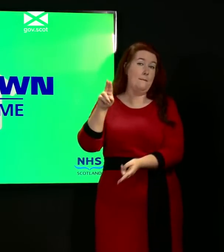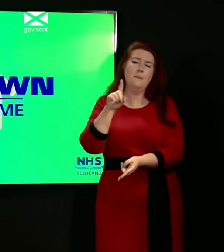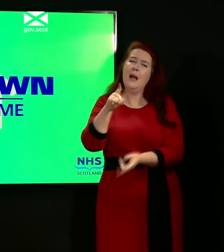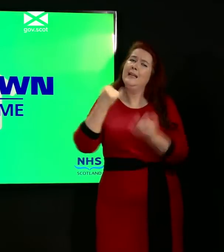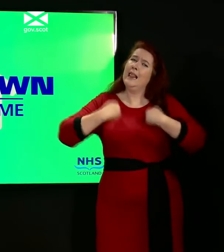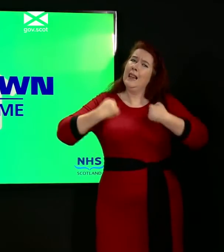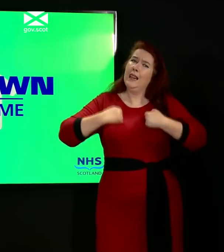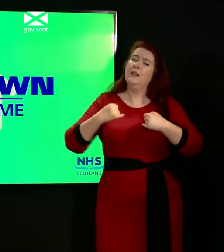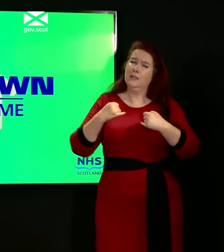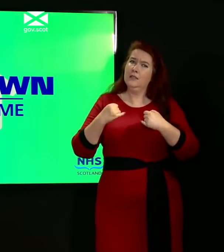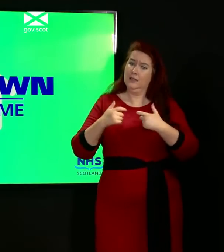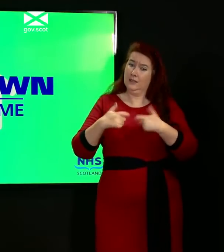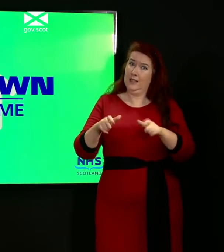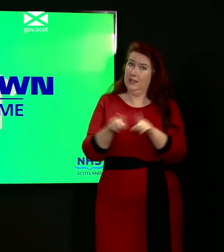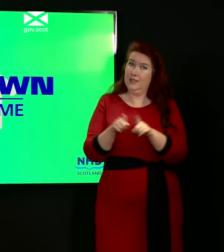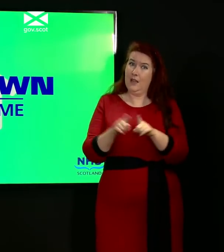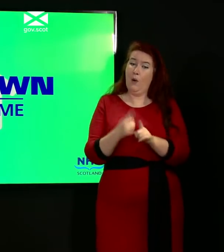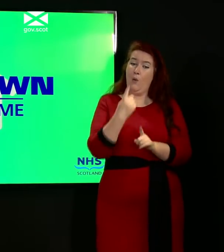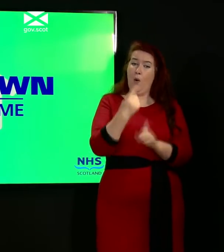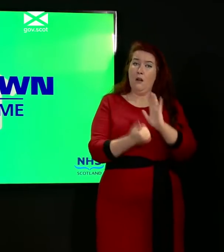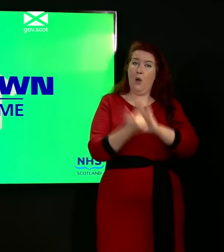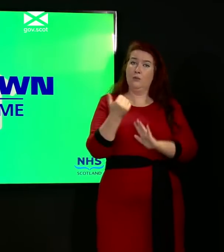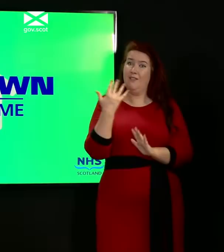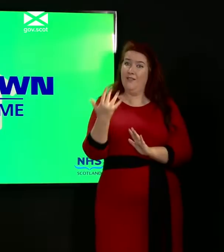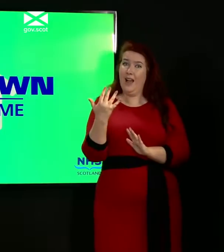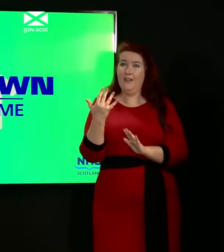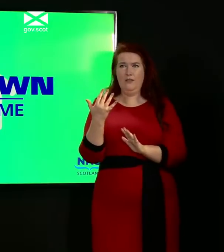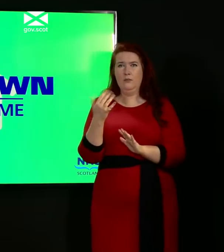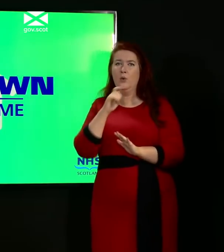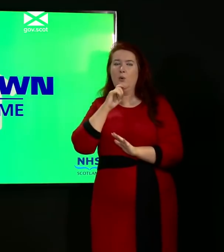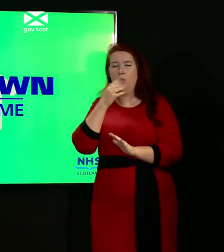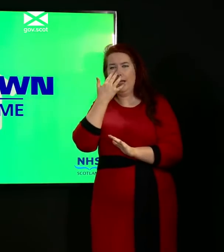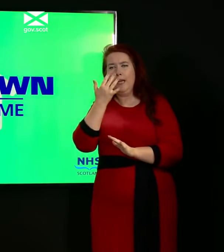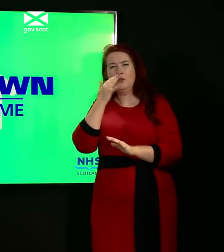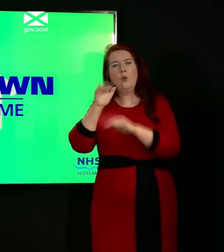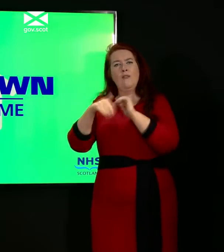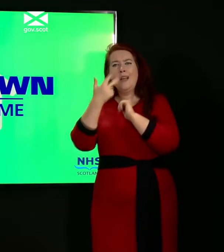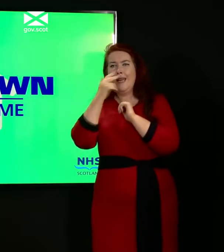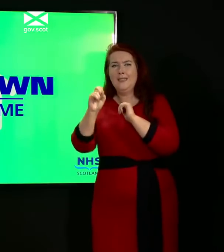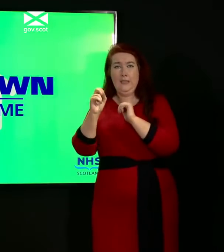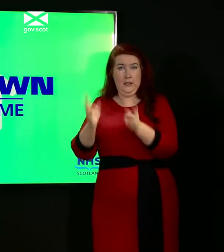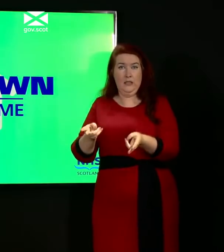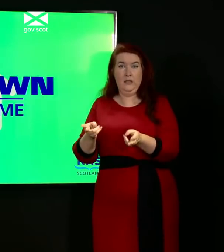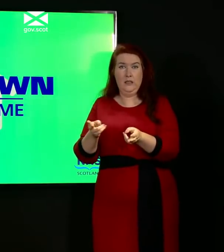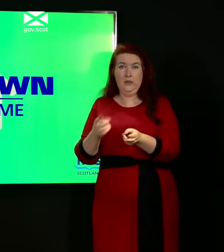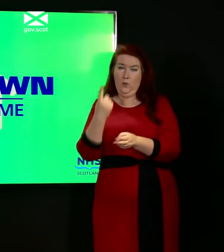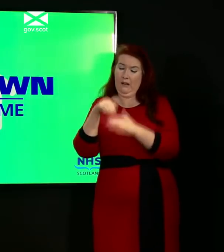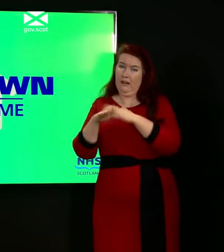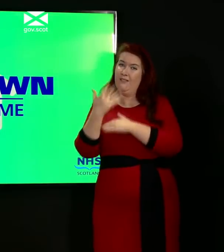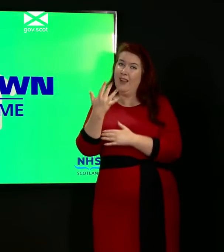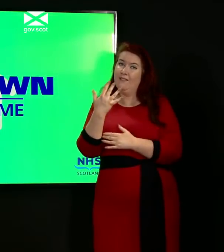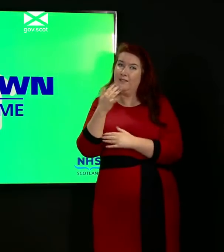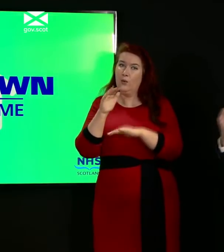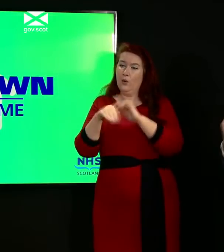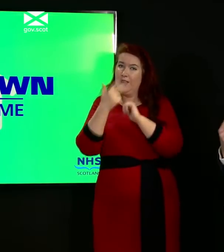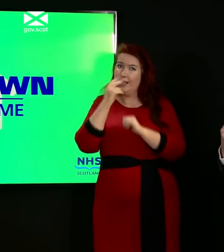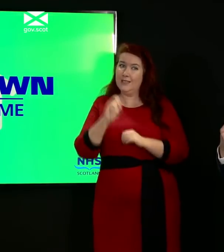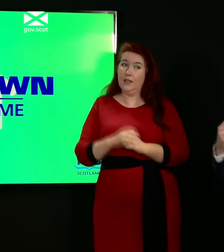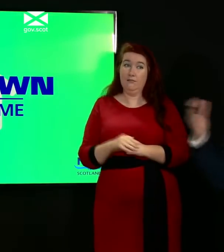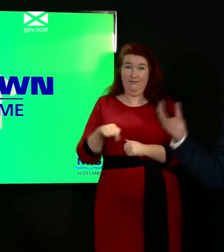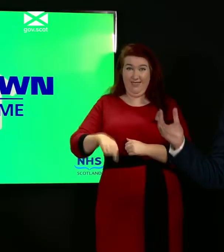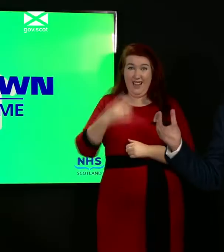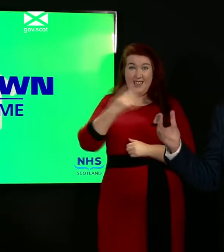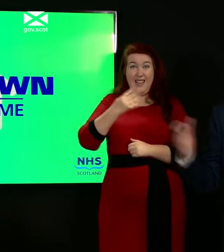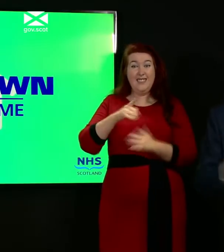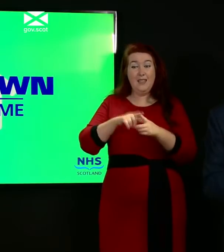disease. It still kills 1 in 5 over 80s who catch the virus. On the 19th of December, we both stood